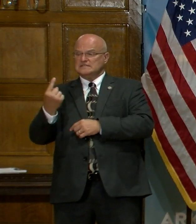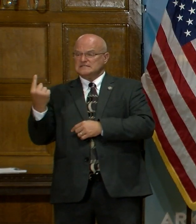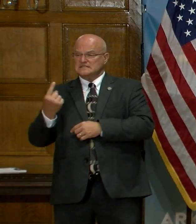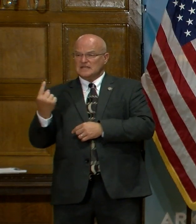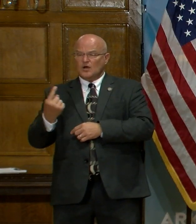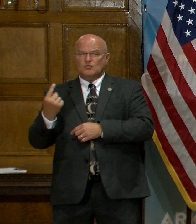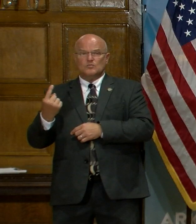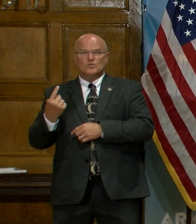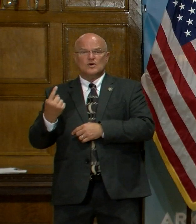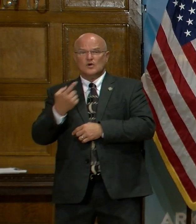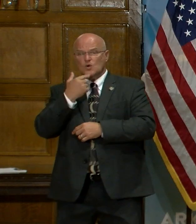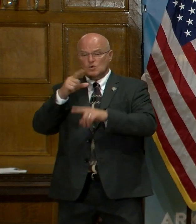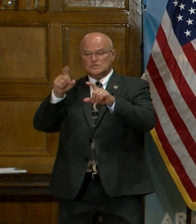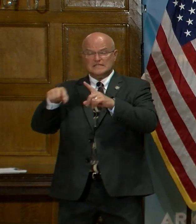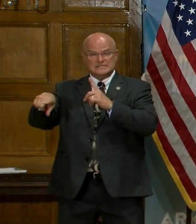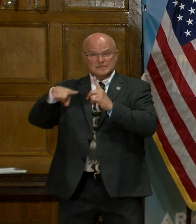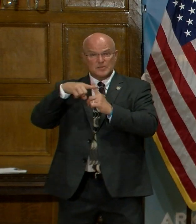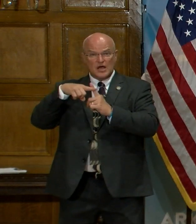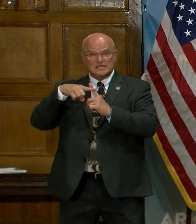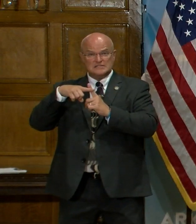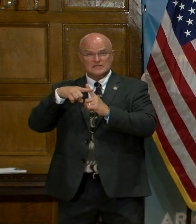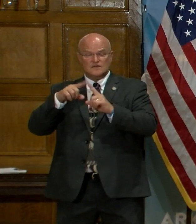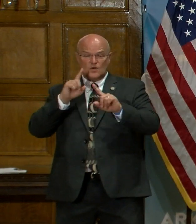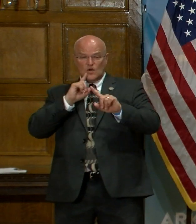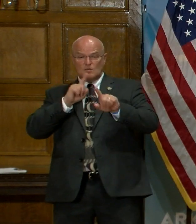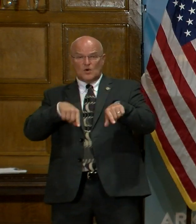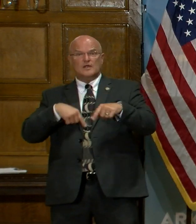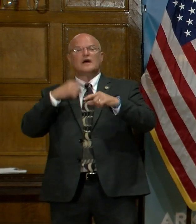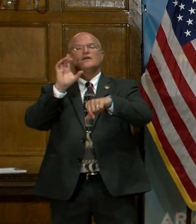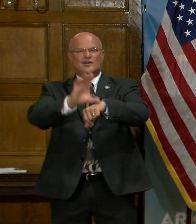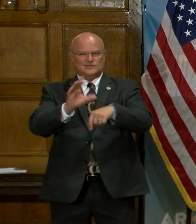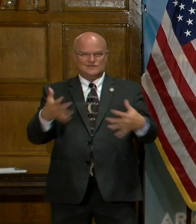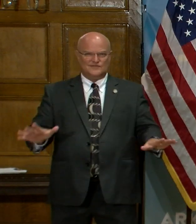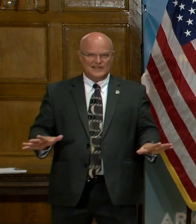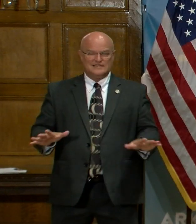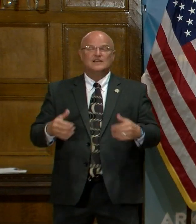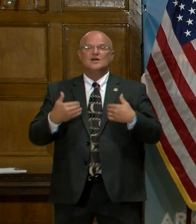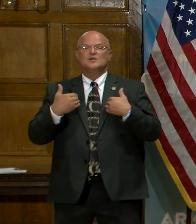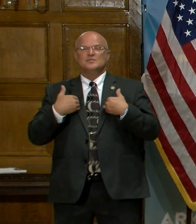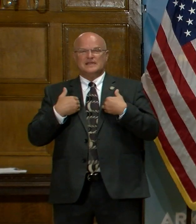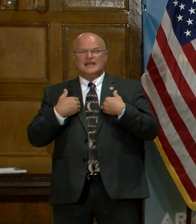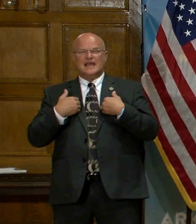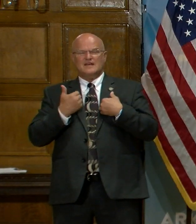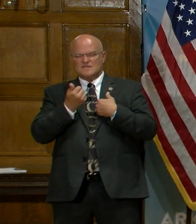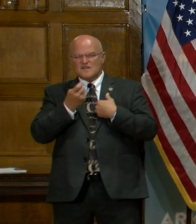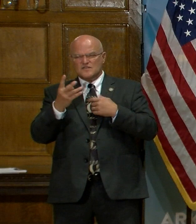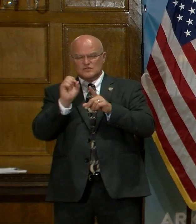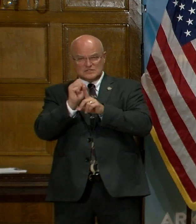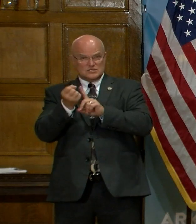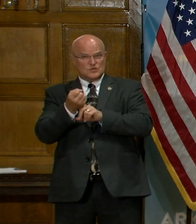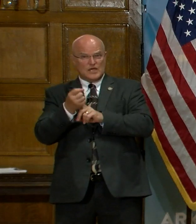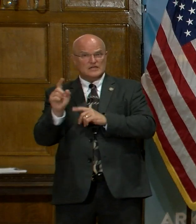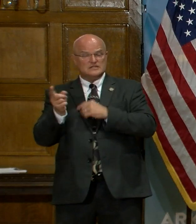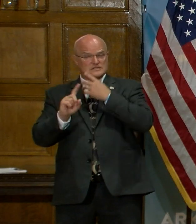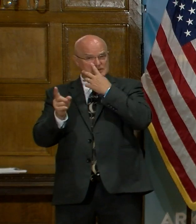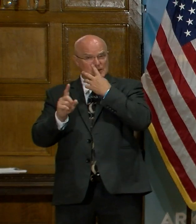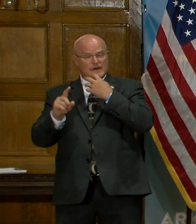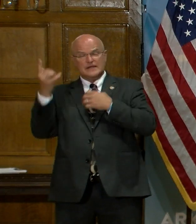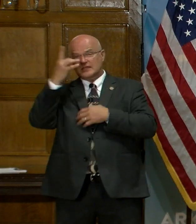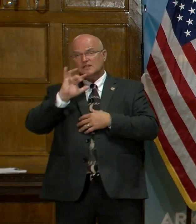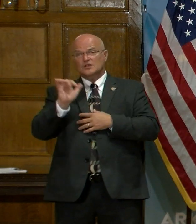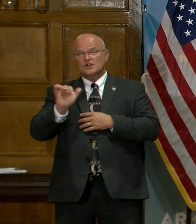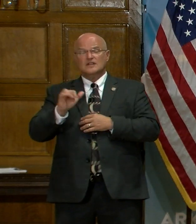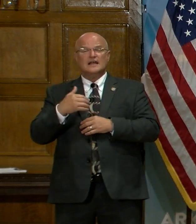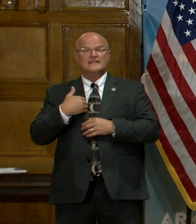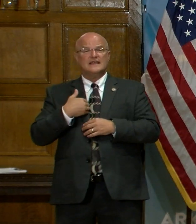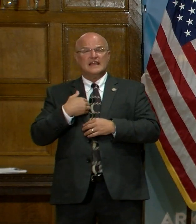someone who tested positive reported that they had been to a church. We did have a couple of situations where it looked like